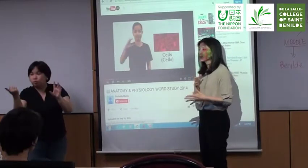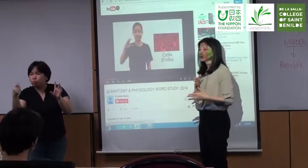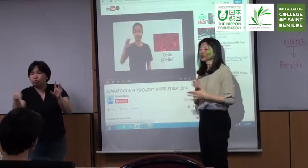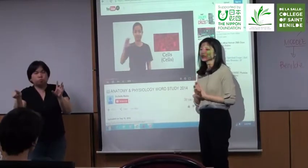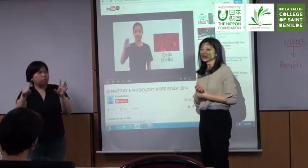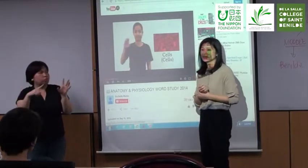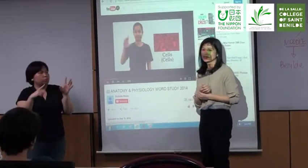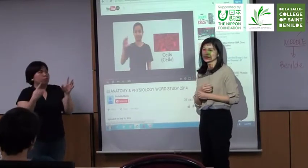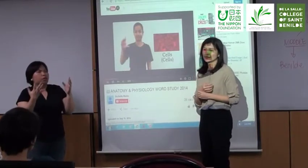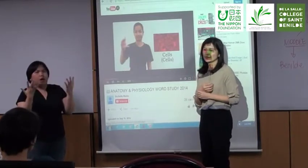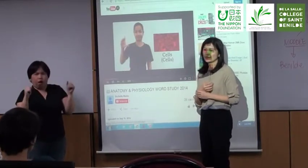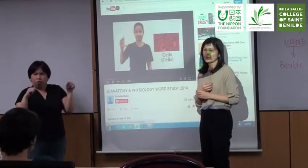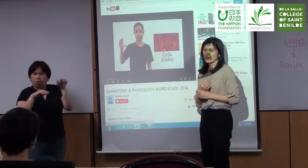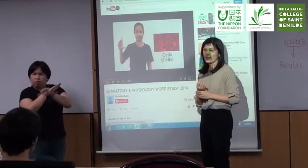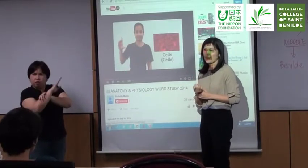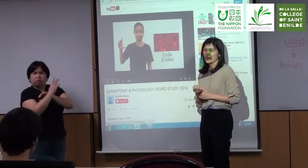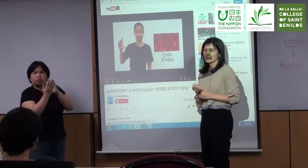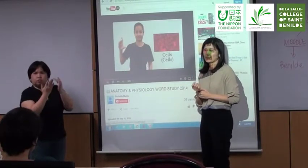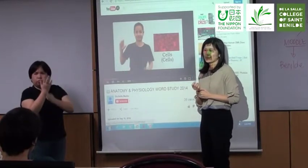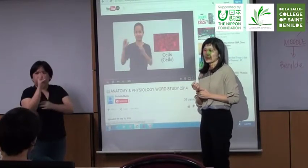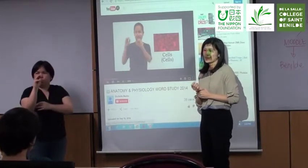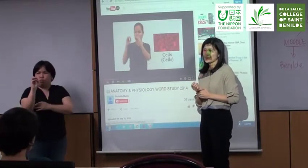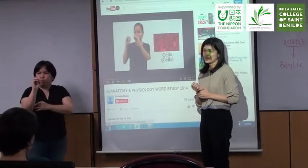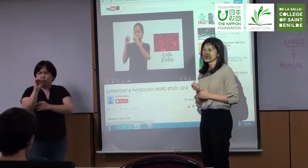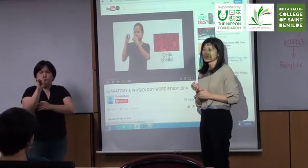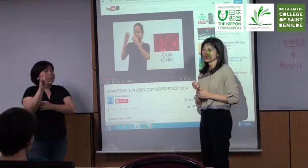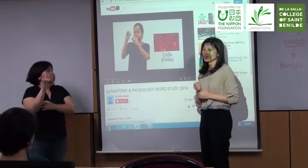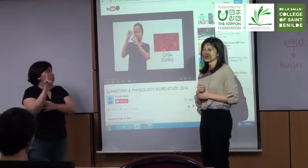the link through MOODLE.